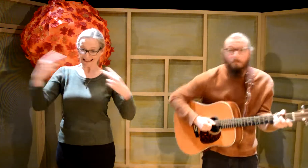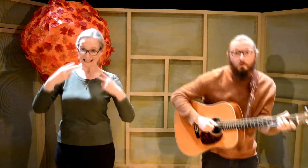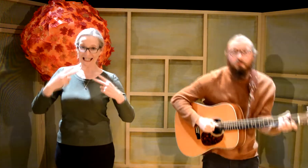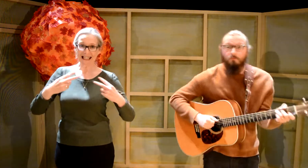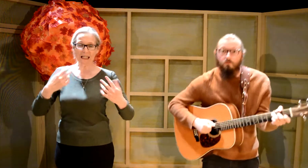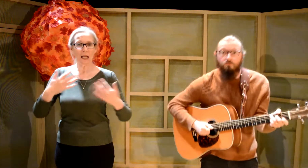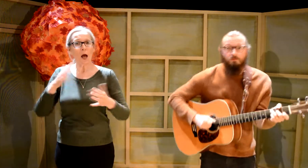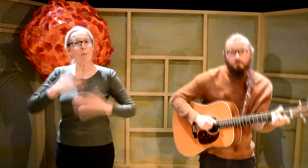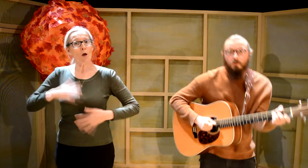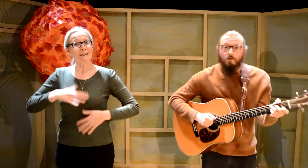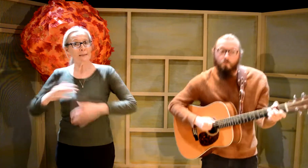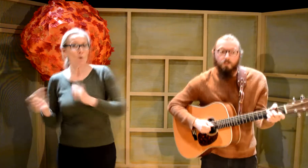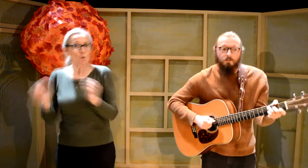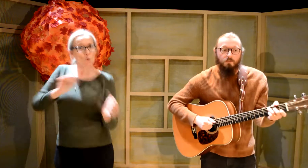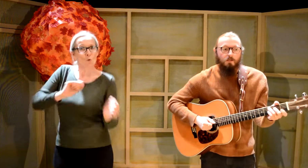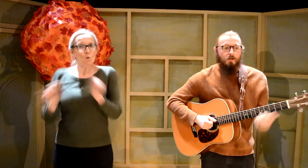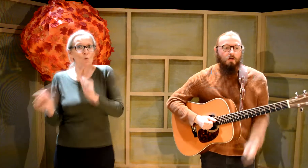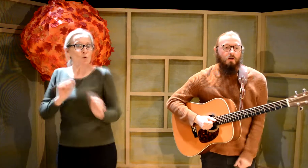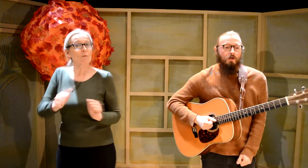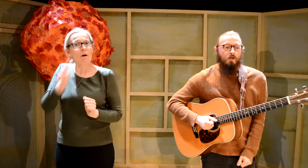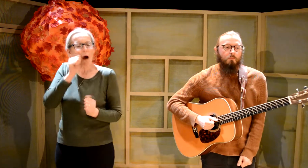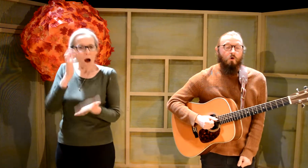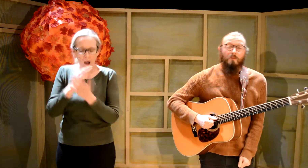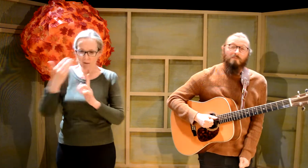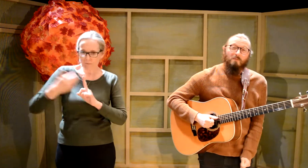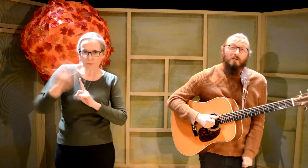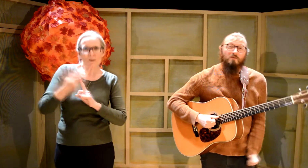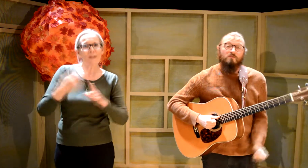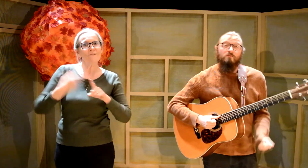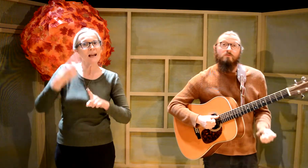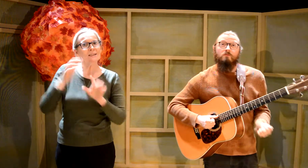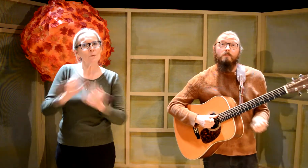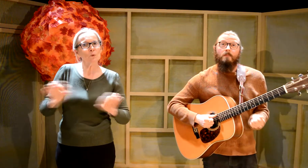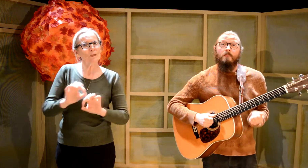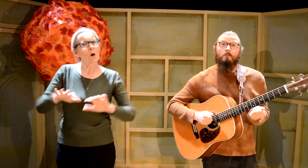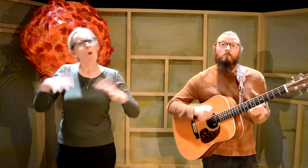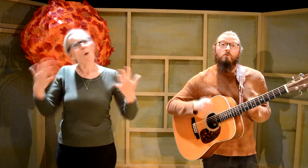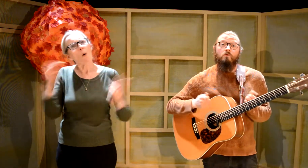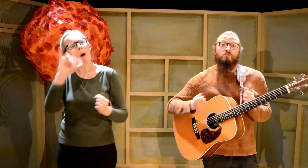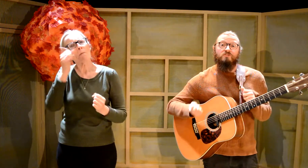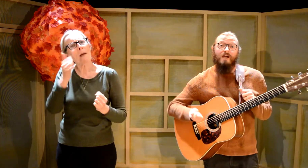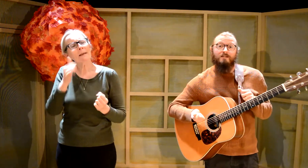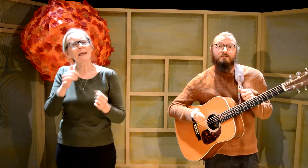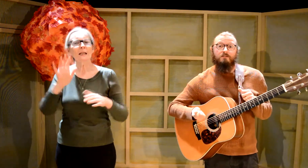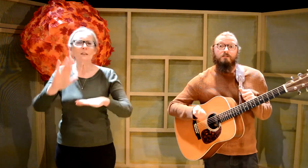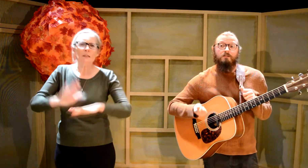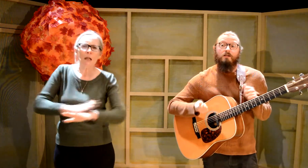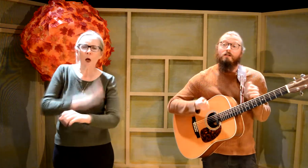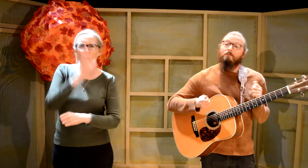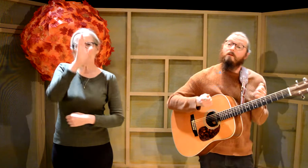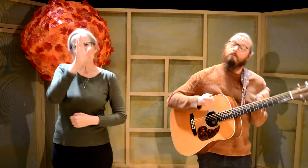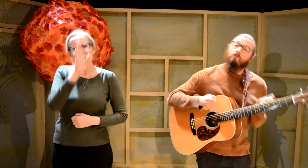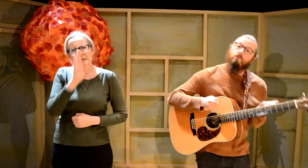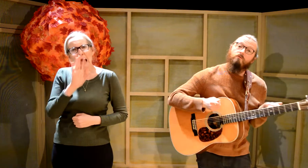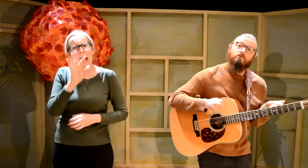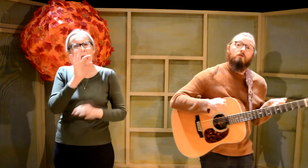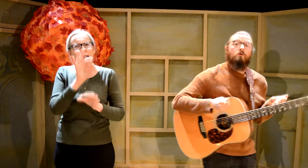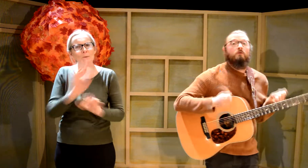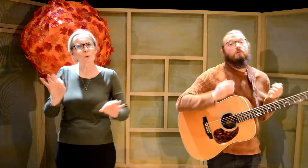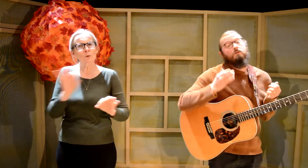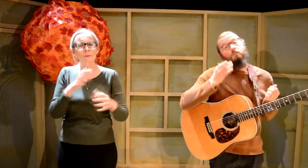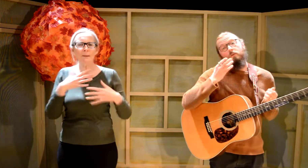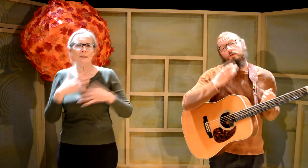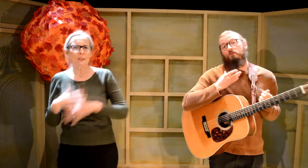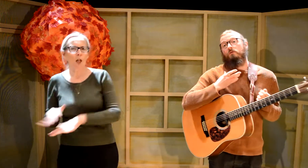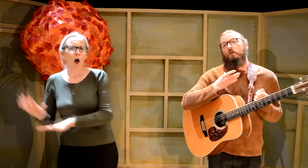see my body moving quickly, or I might be playing something more sad and I might move